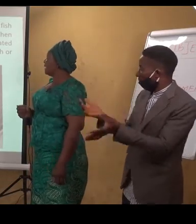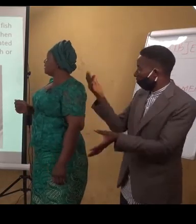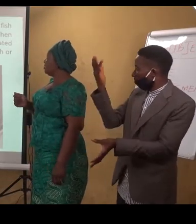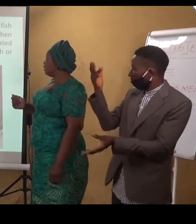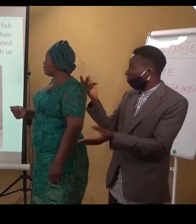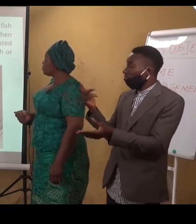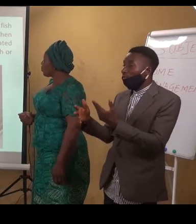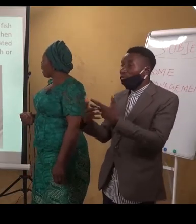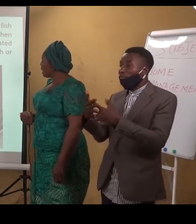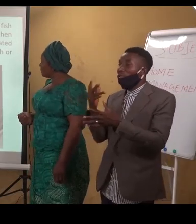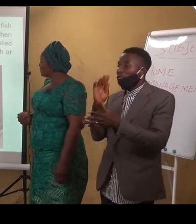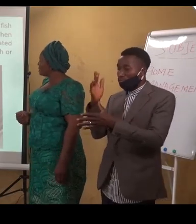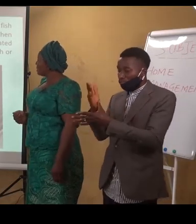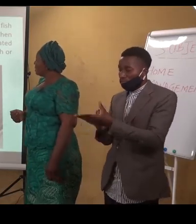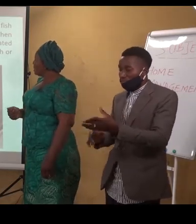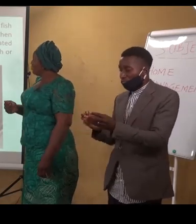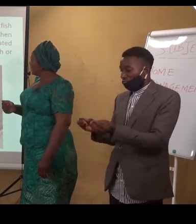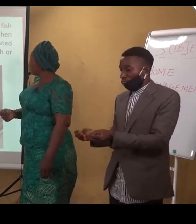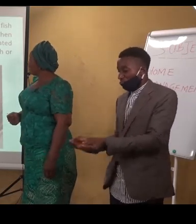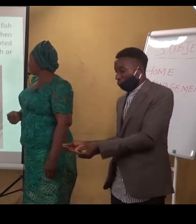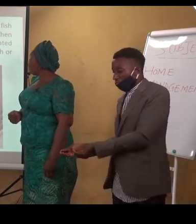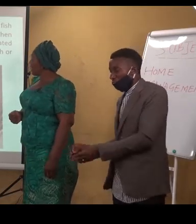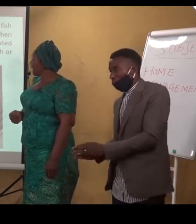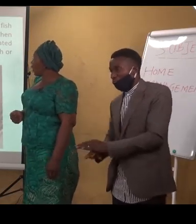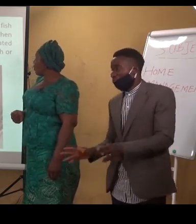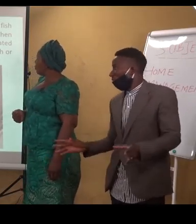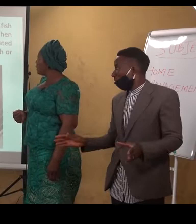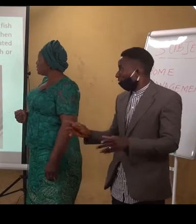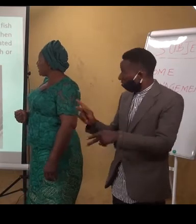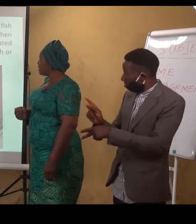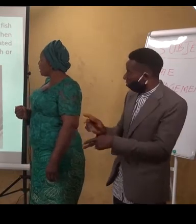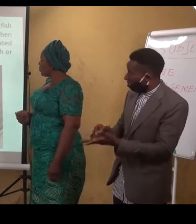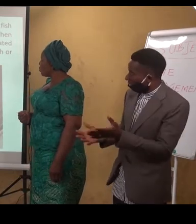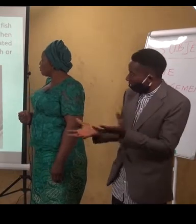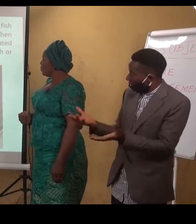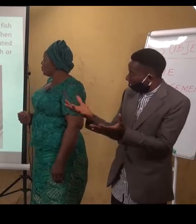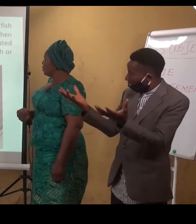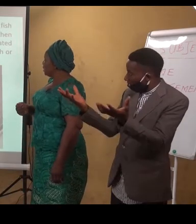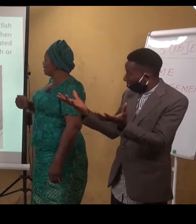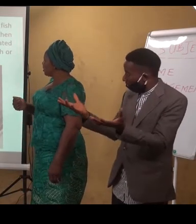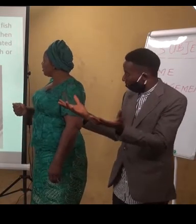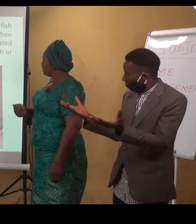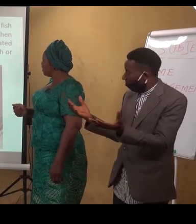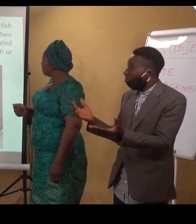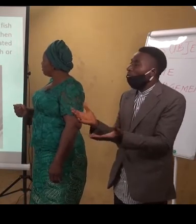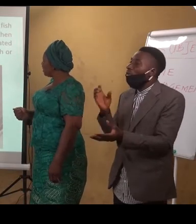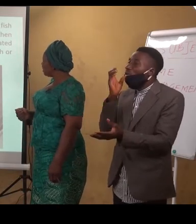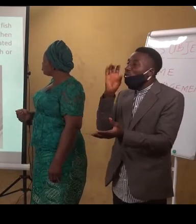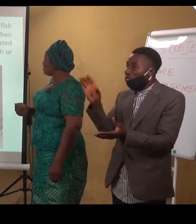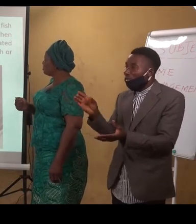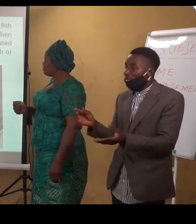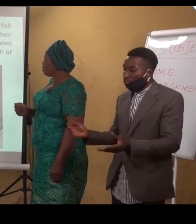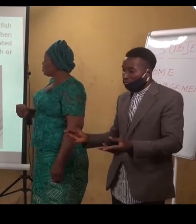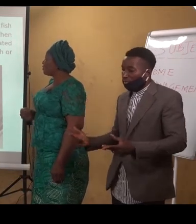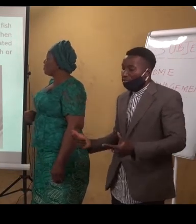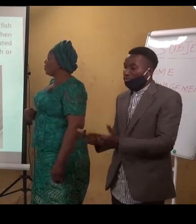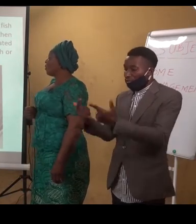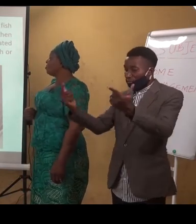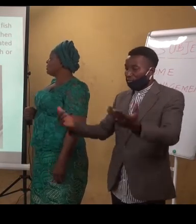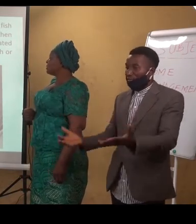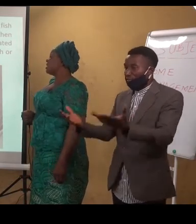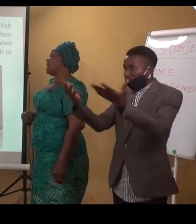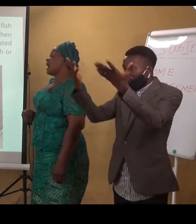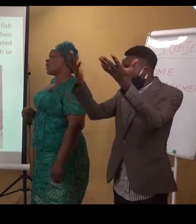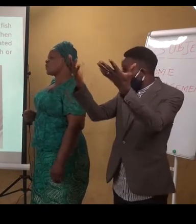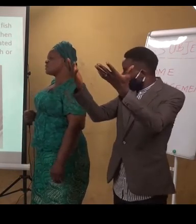sizes and then placed on wire gauze, placed over a fire or heated charcoal. The heat generated penetrates the fish